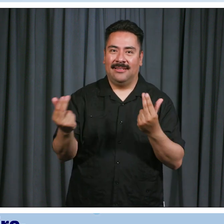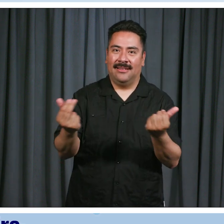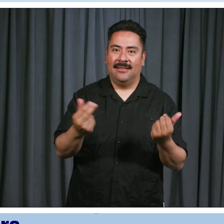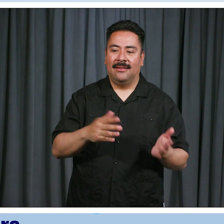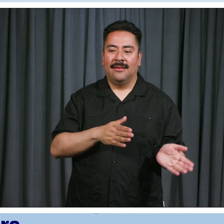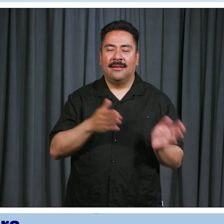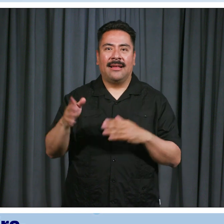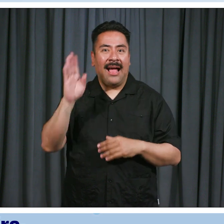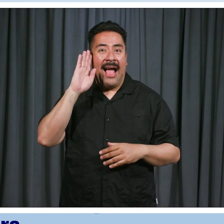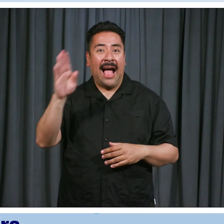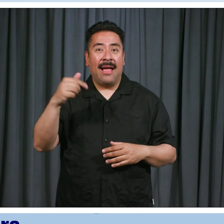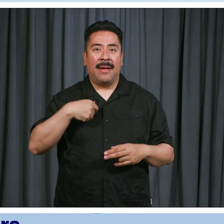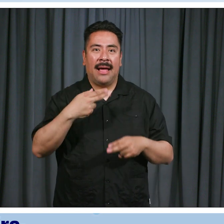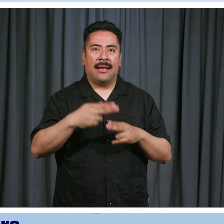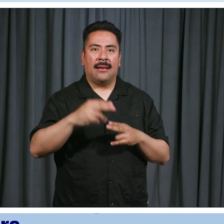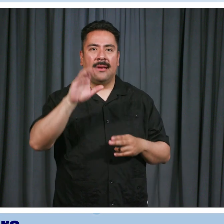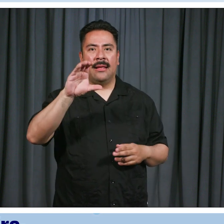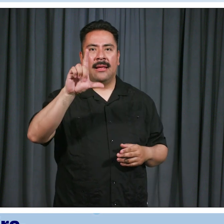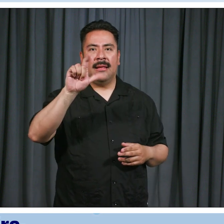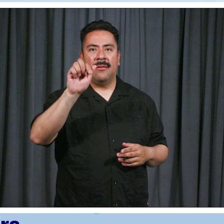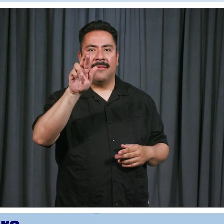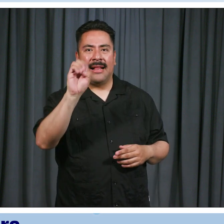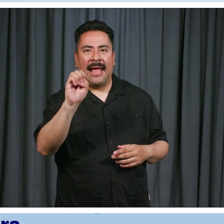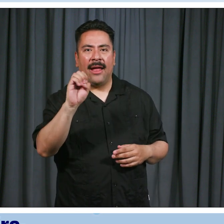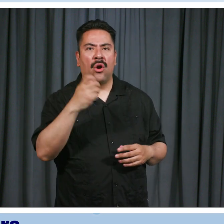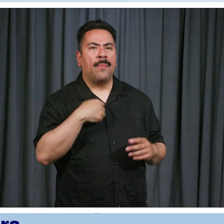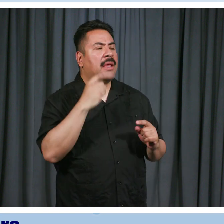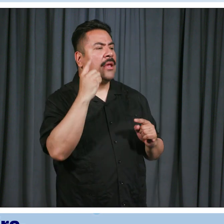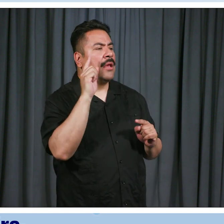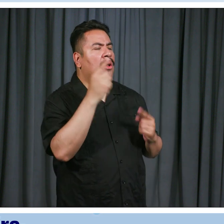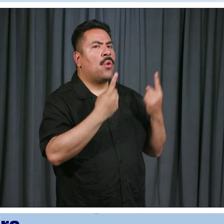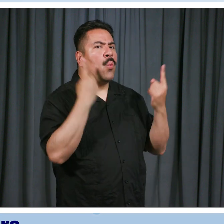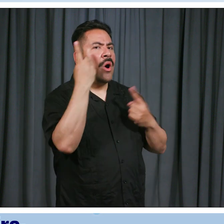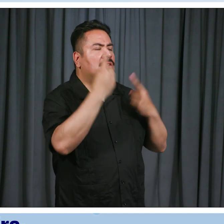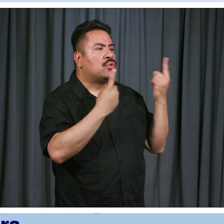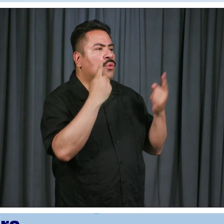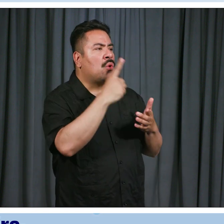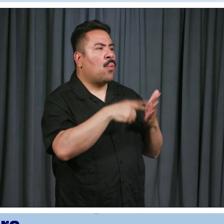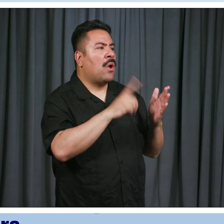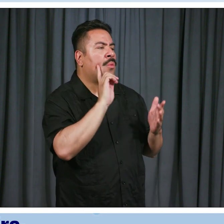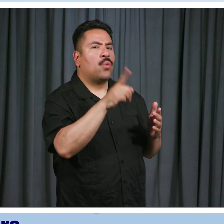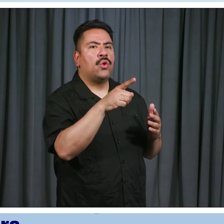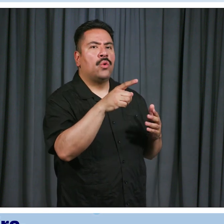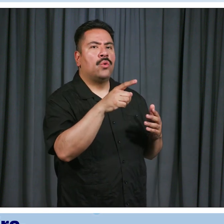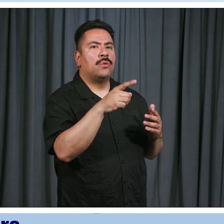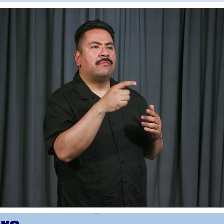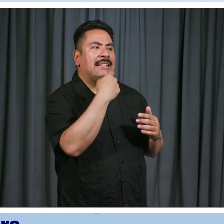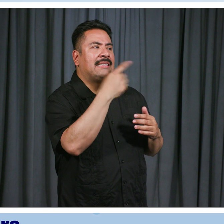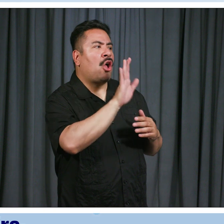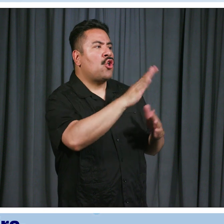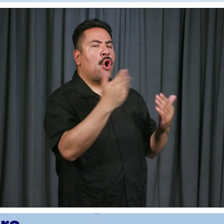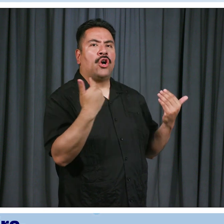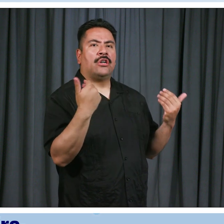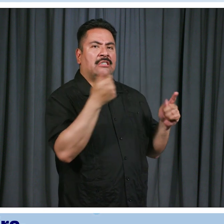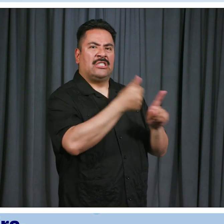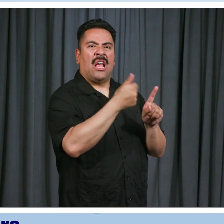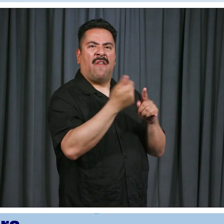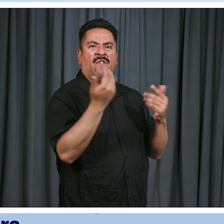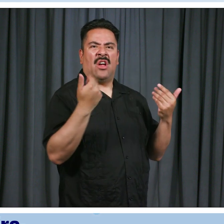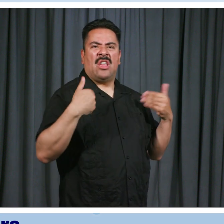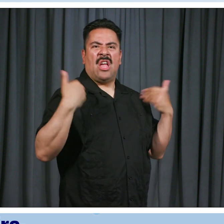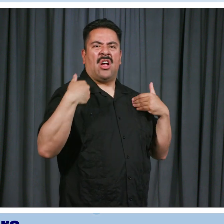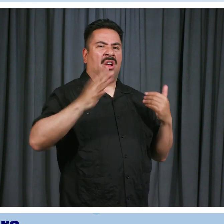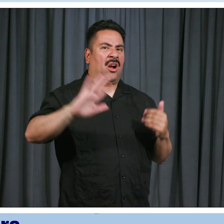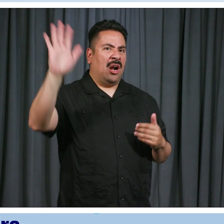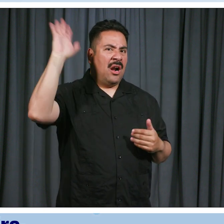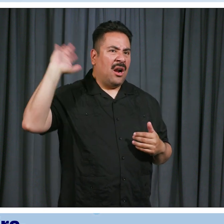Hi, this is Claire. I was wondering what you would tell your younger self as you were starting out in your career and